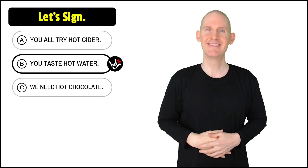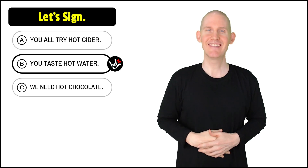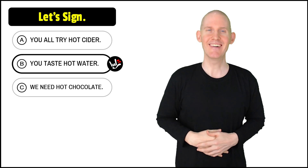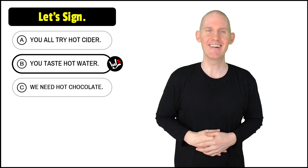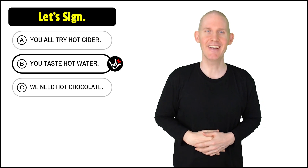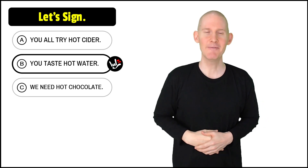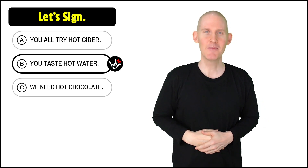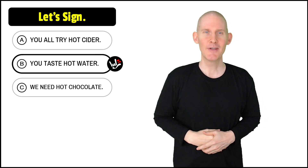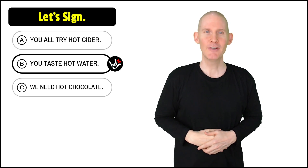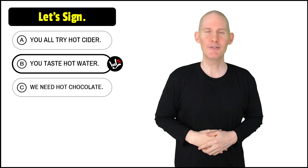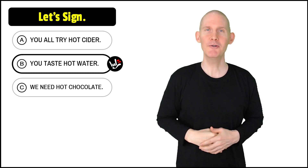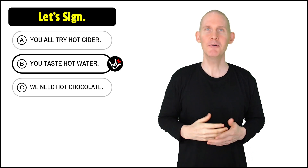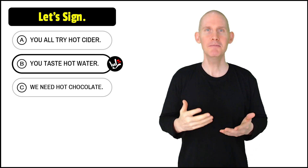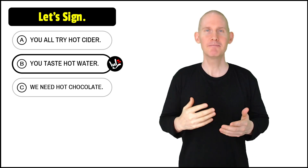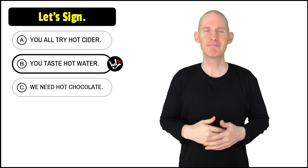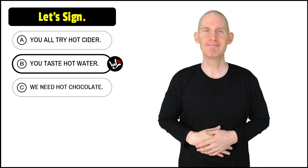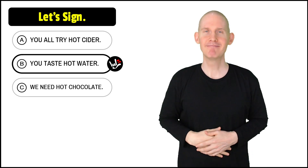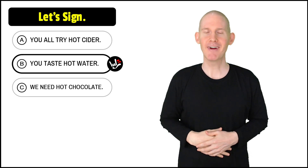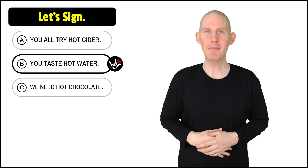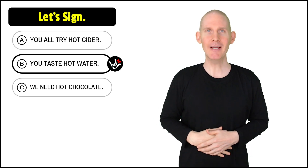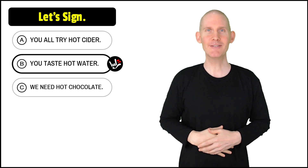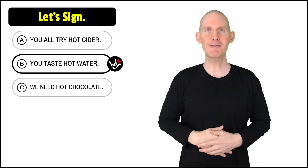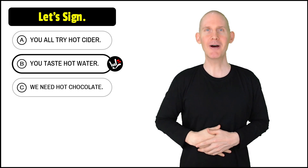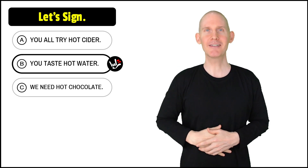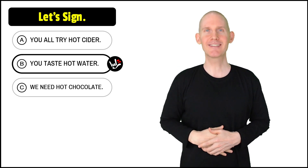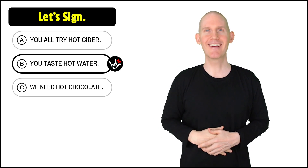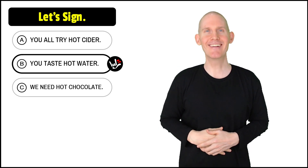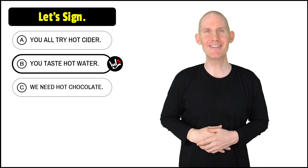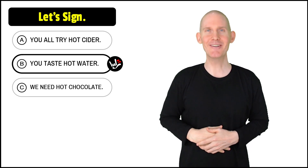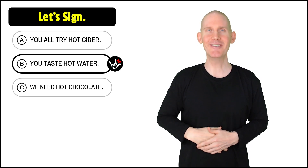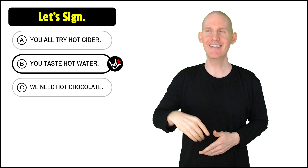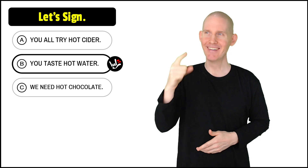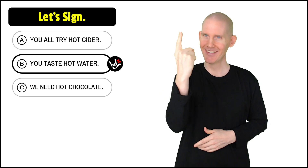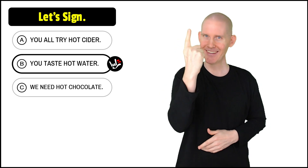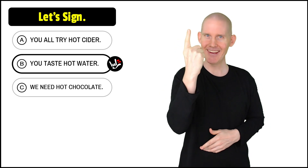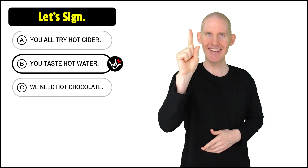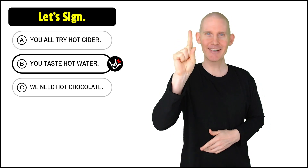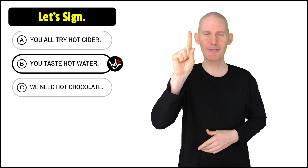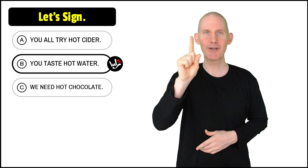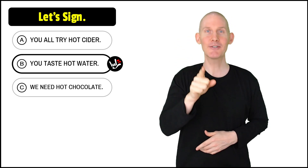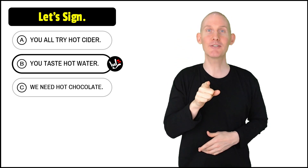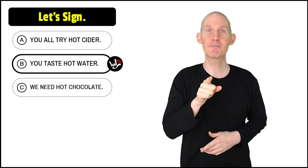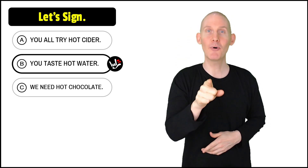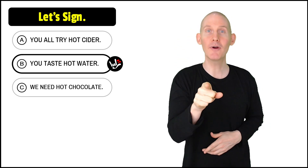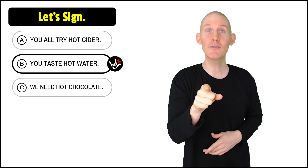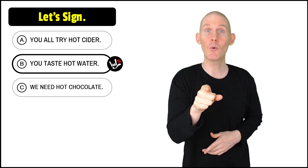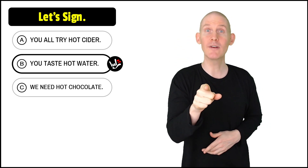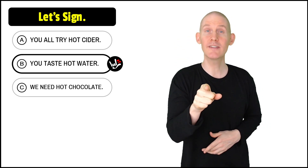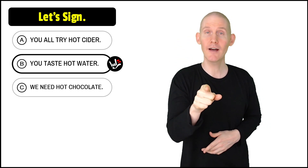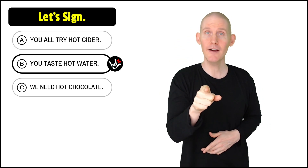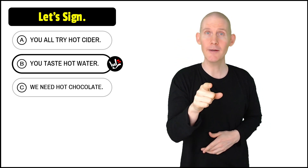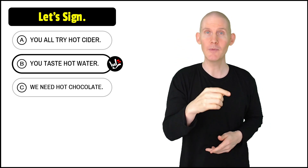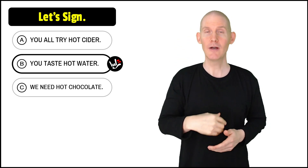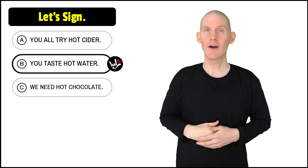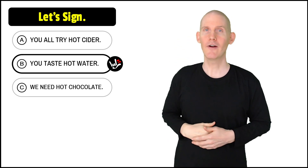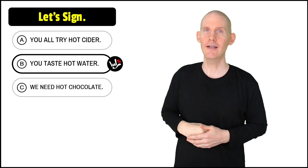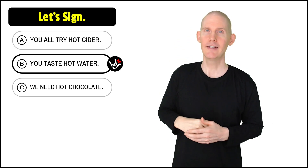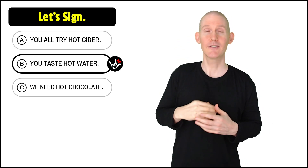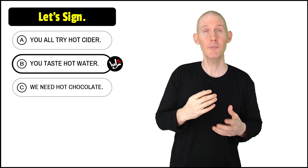All right, you, I imagine you know how to sign you. Index finger, just point one time. All right,